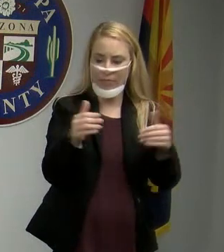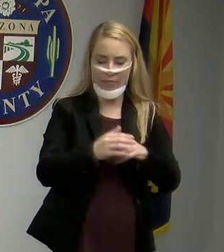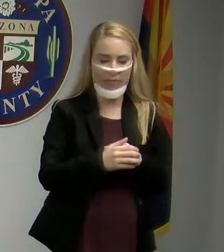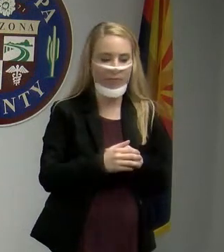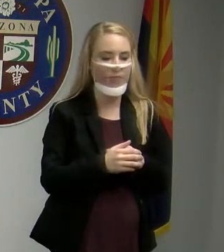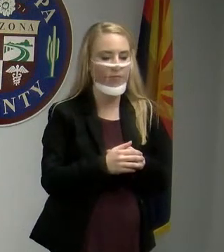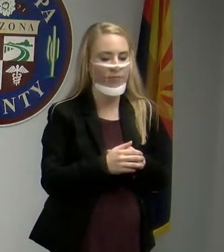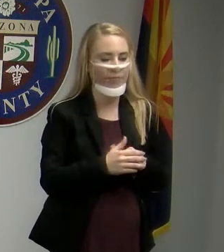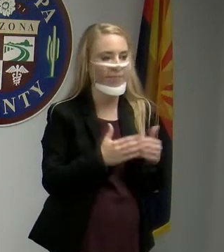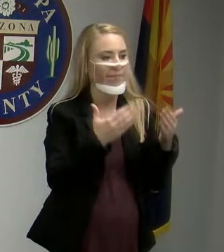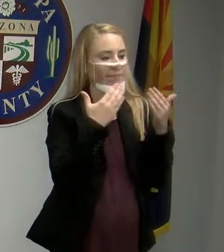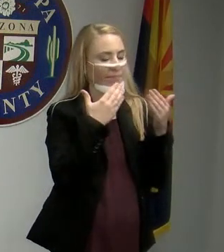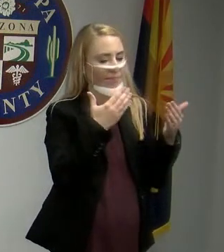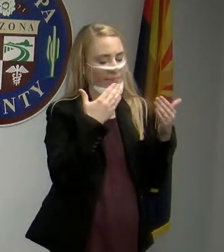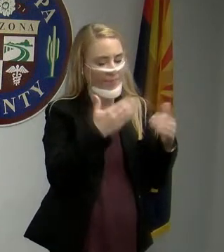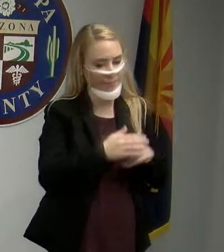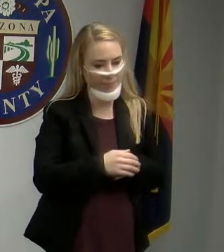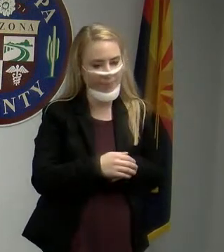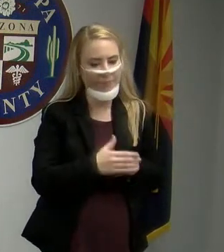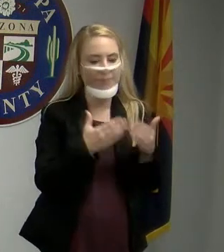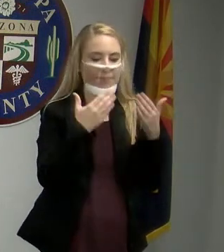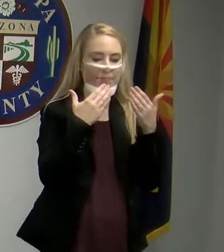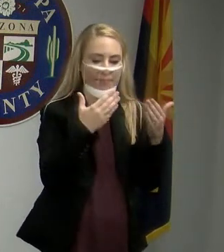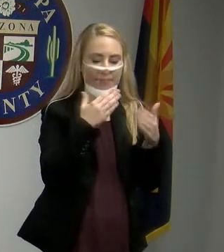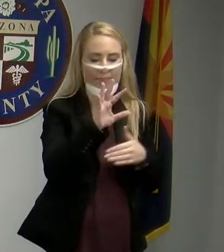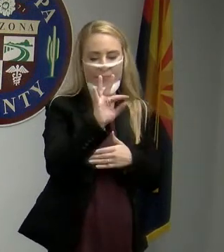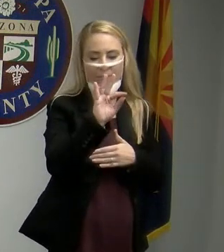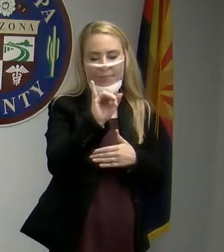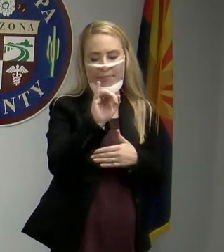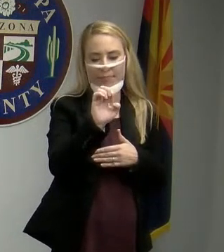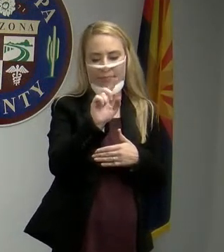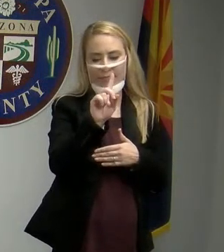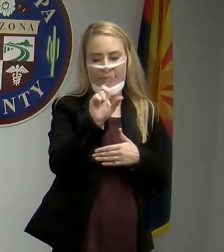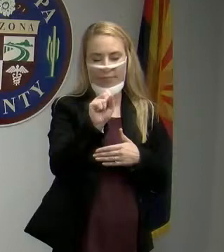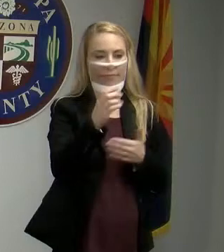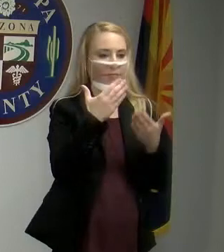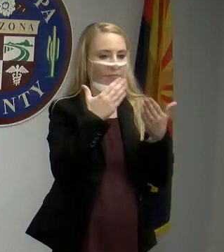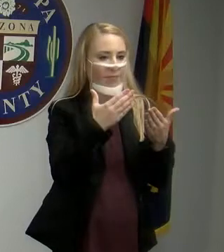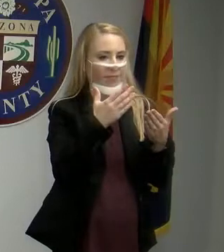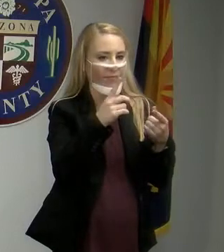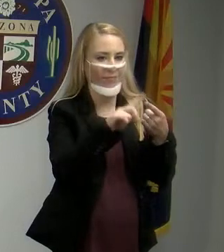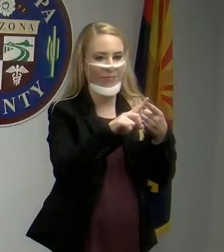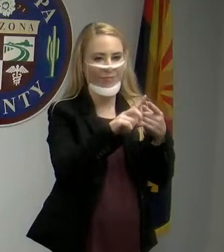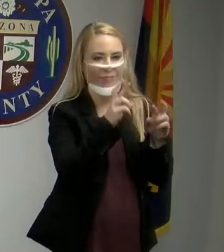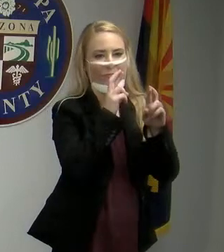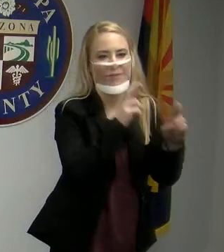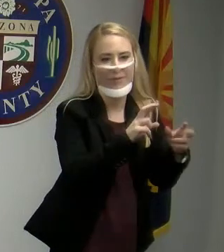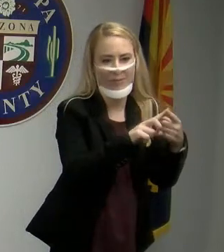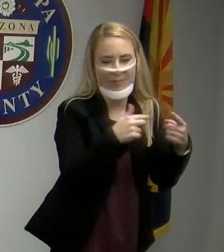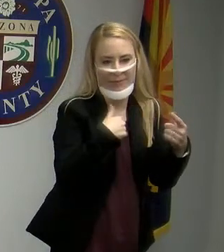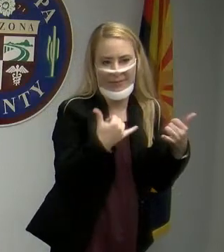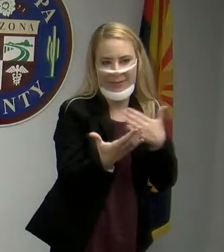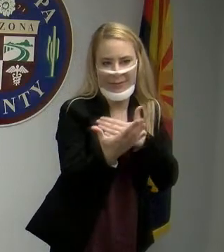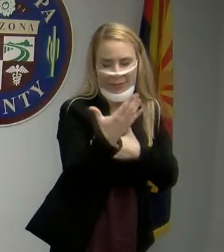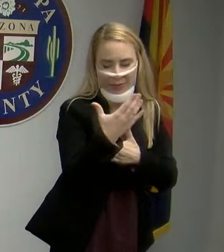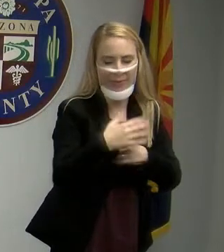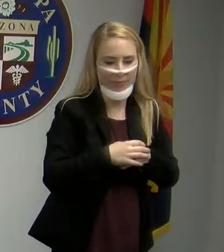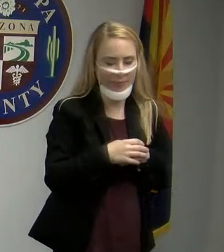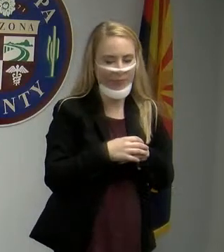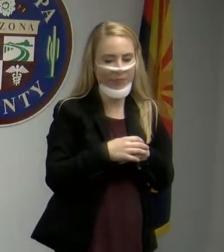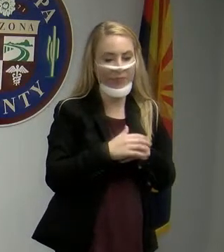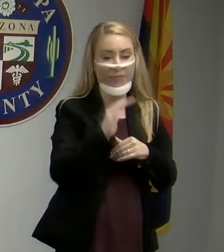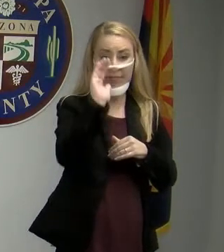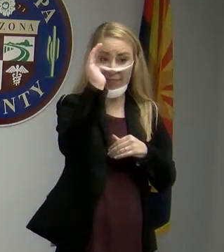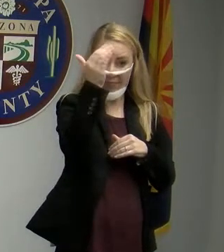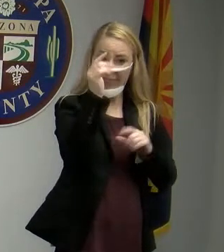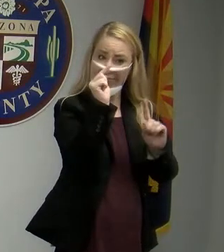Okay, thanks very much. Thank you, Fields, and thank you for your response to my request this morning. Of course. So I think we have an answer there